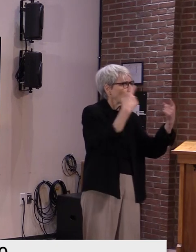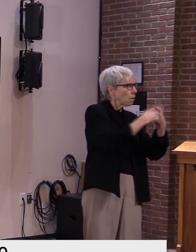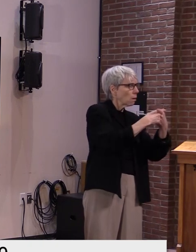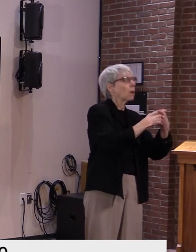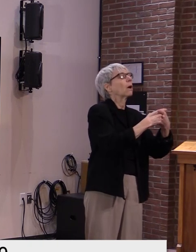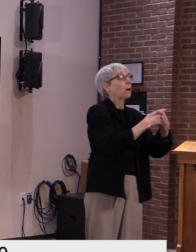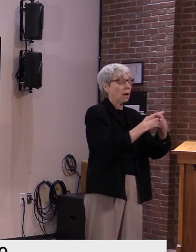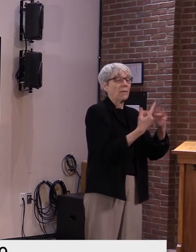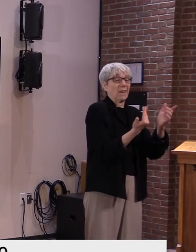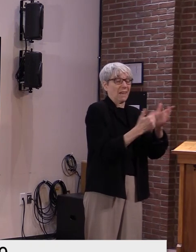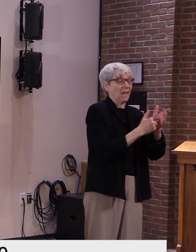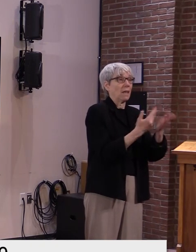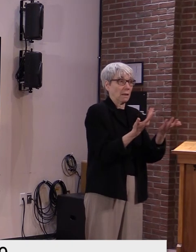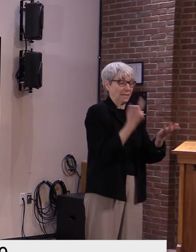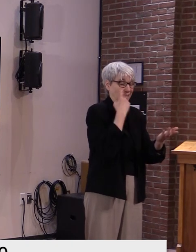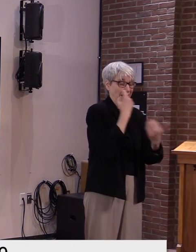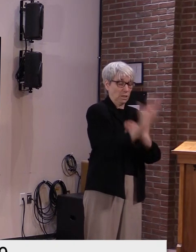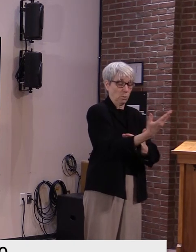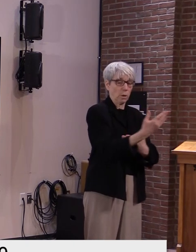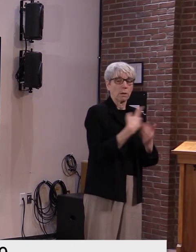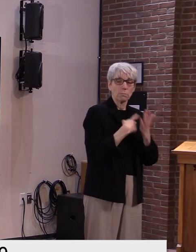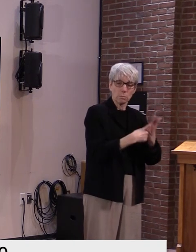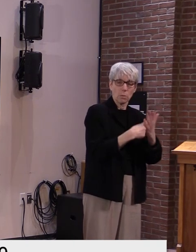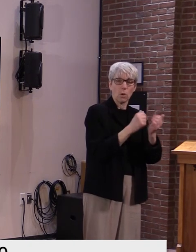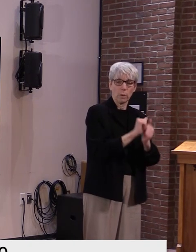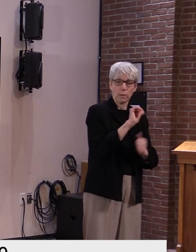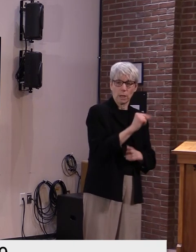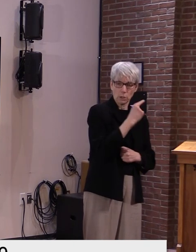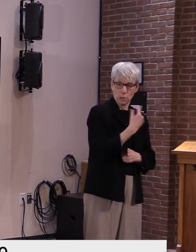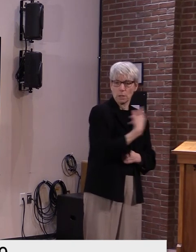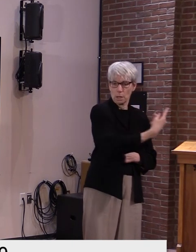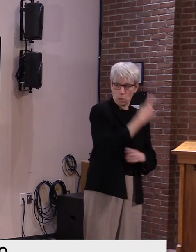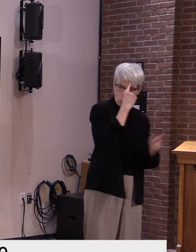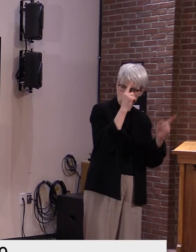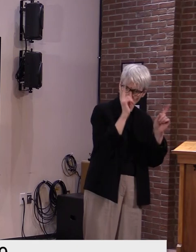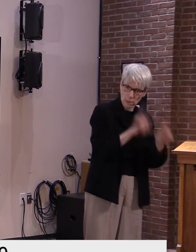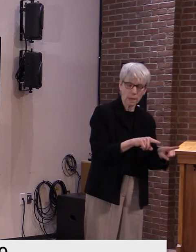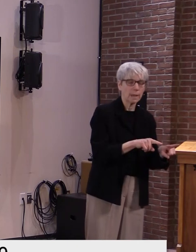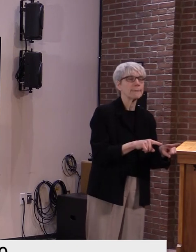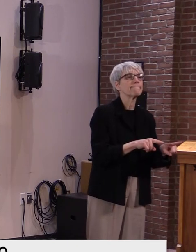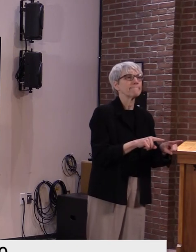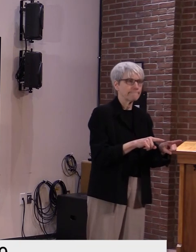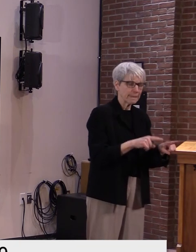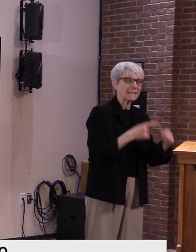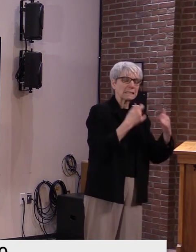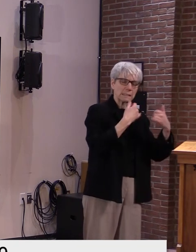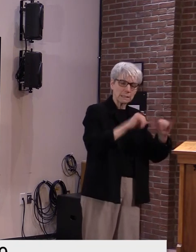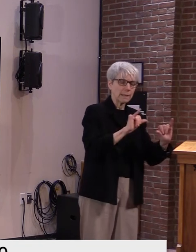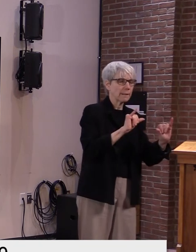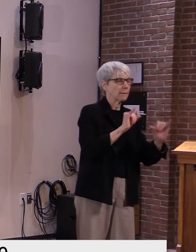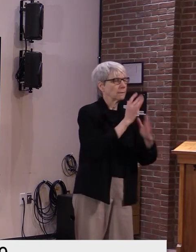AG and I spoke for some time. We're both quite clear that there continues to be